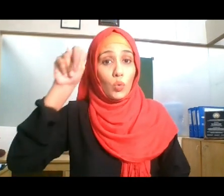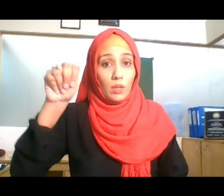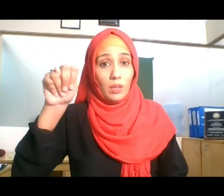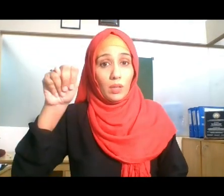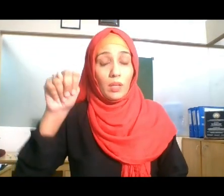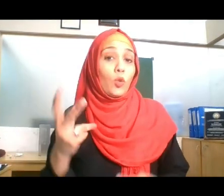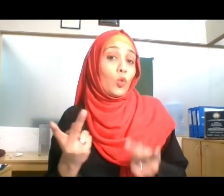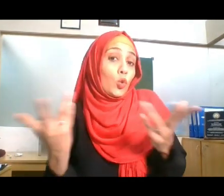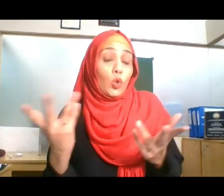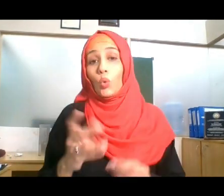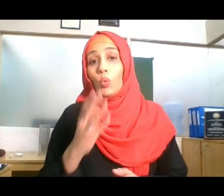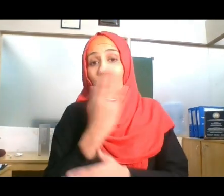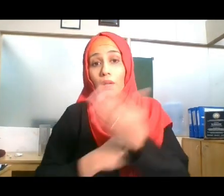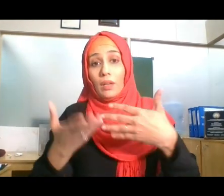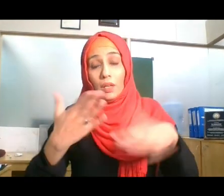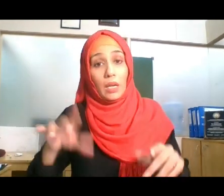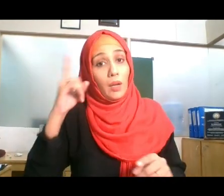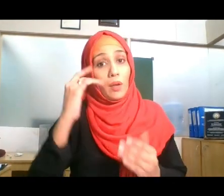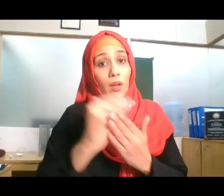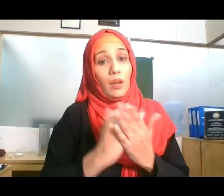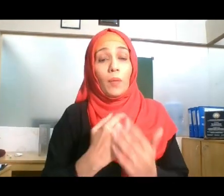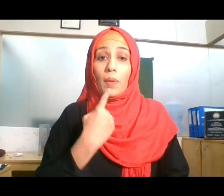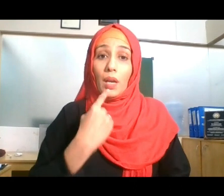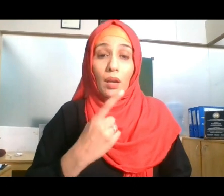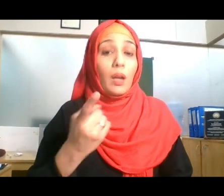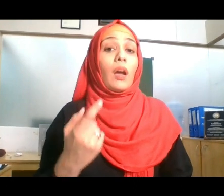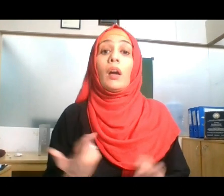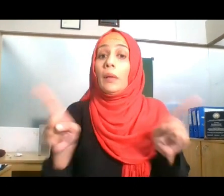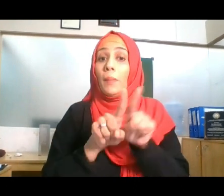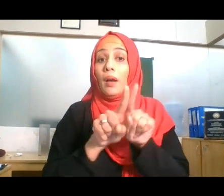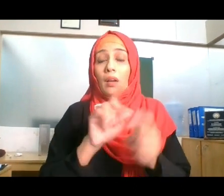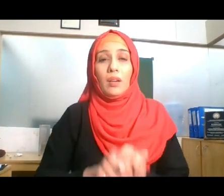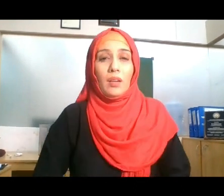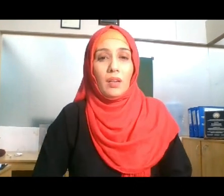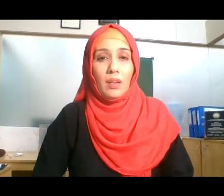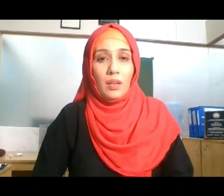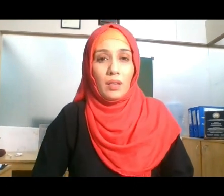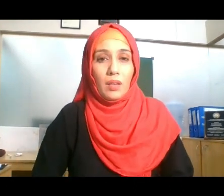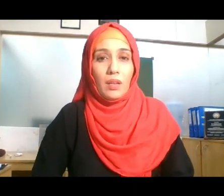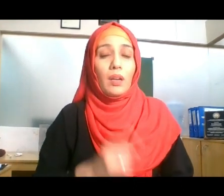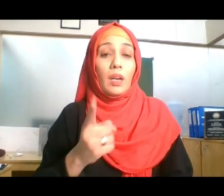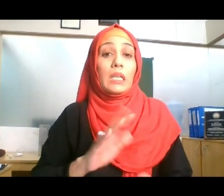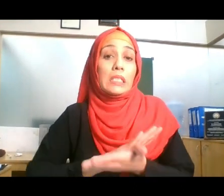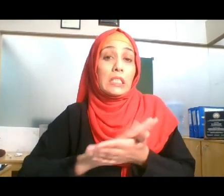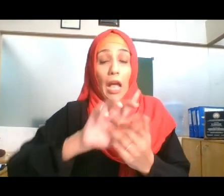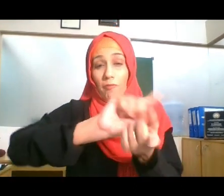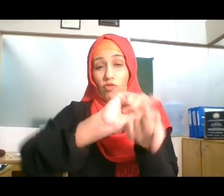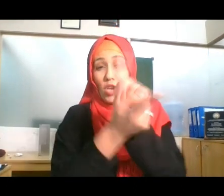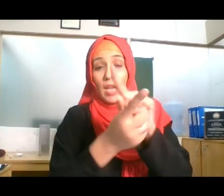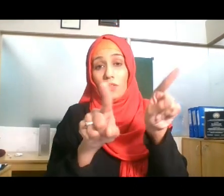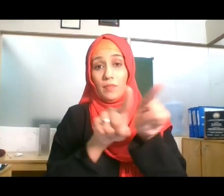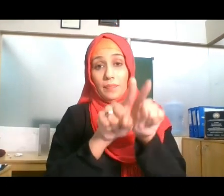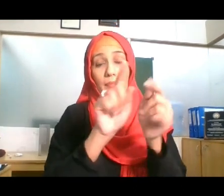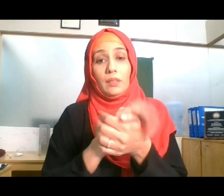disability inclusion strategy, which calls to bring about, very lasting and transformative change. Through